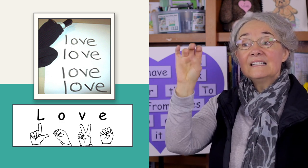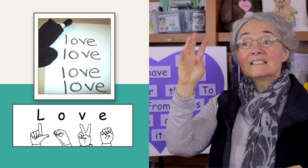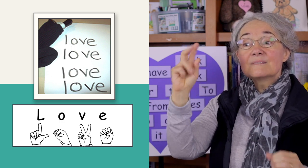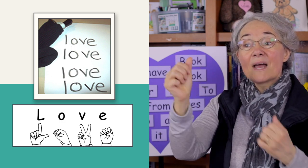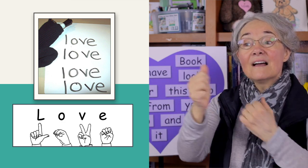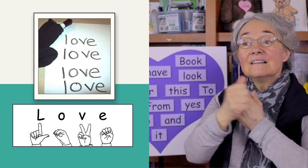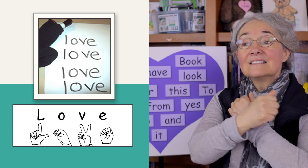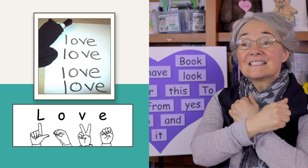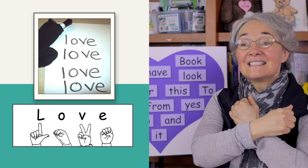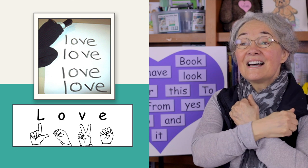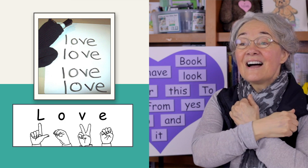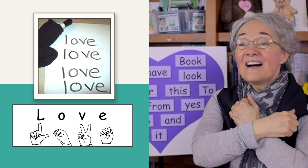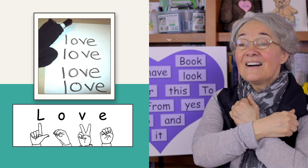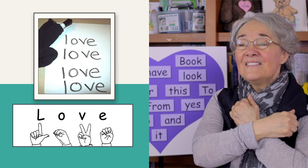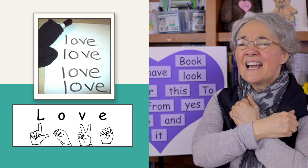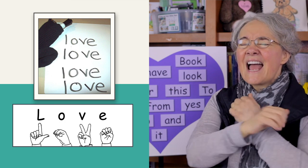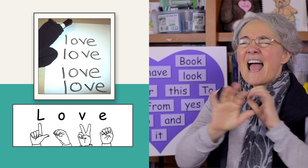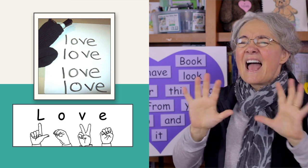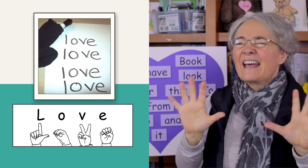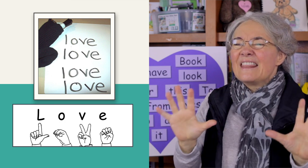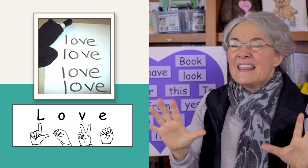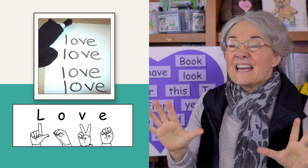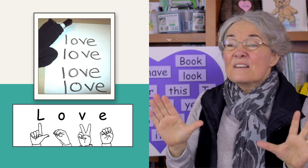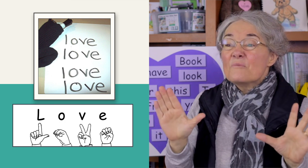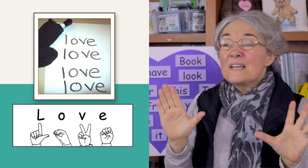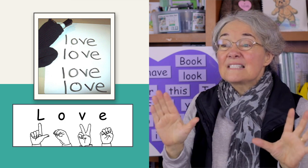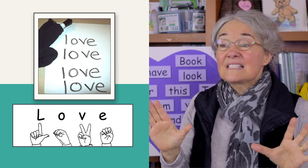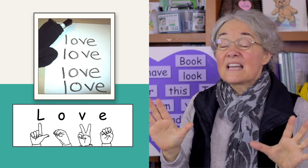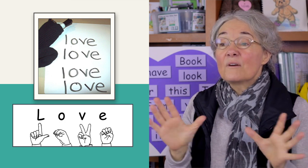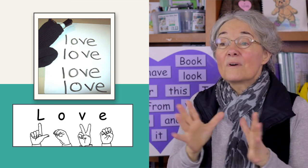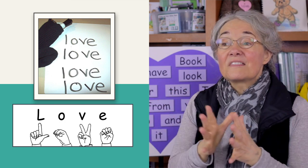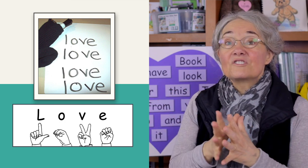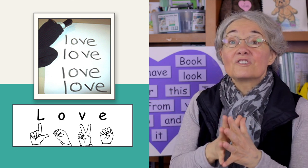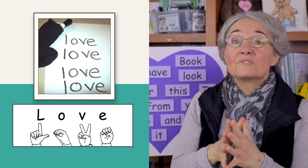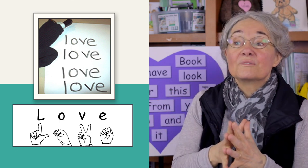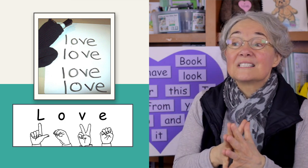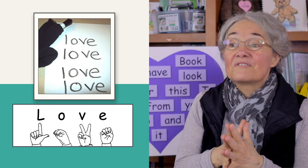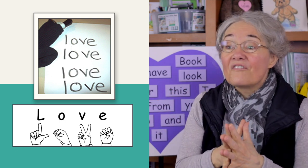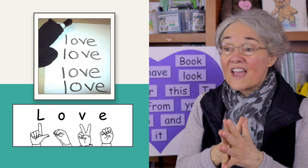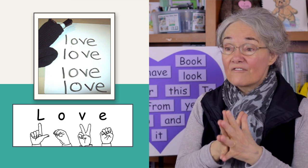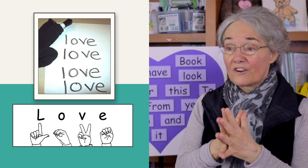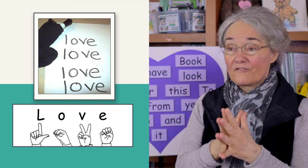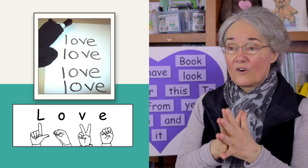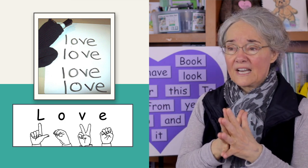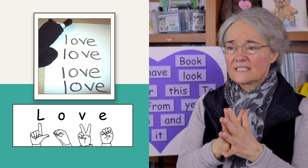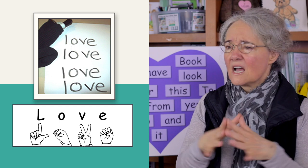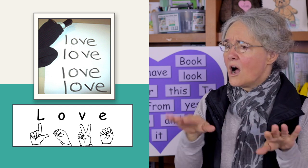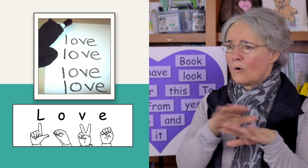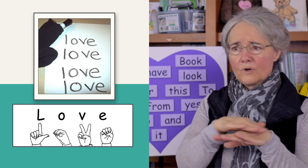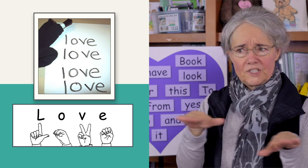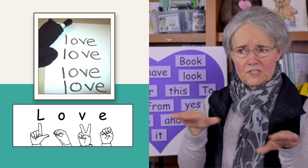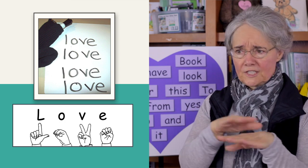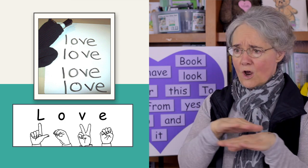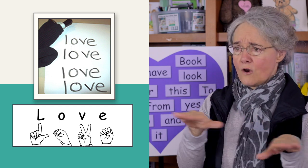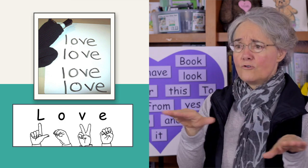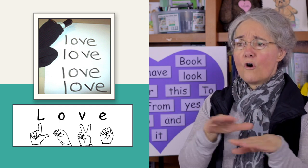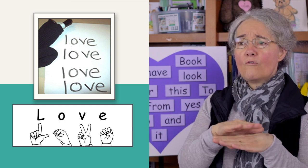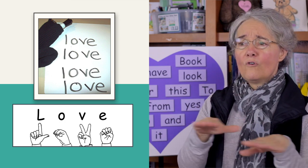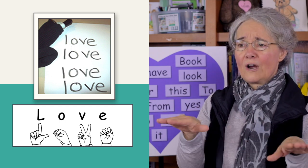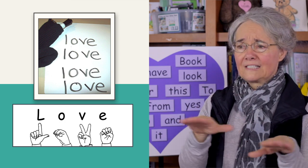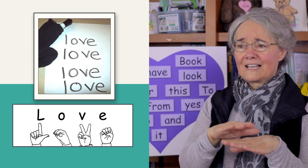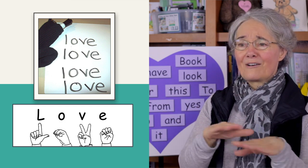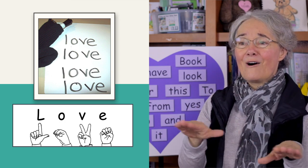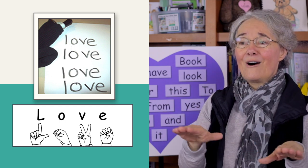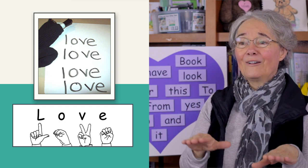L-O-V-E spells love. And then we sing with the children's favorite voice, which is